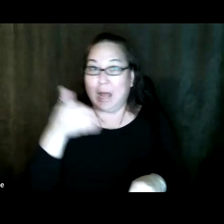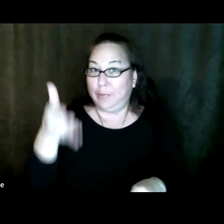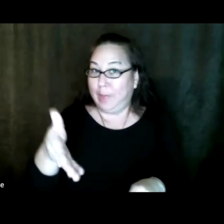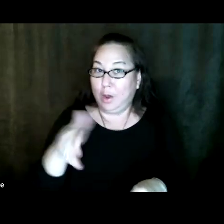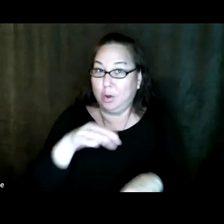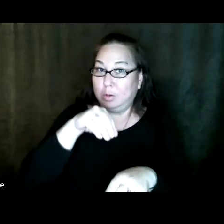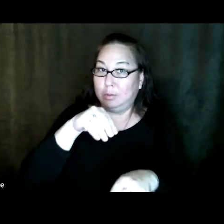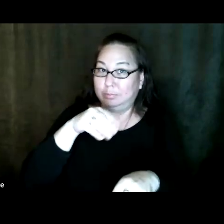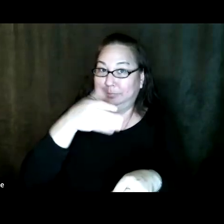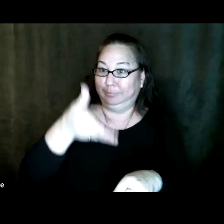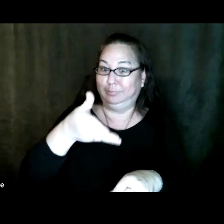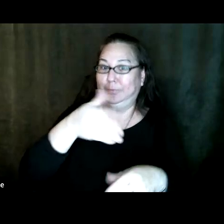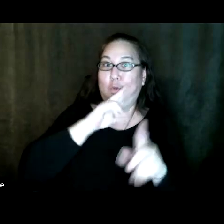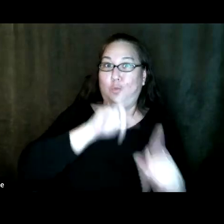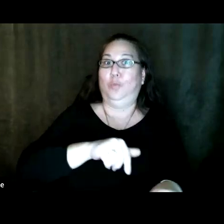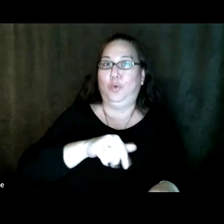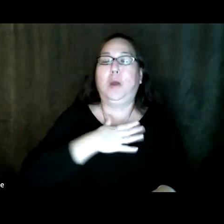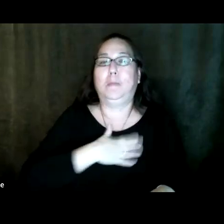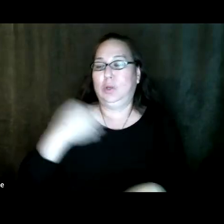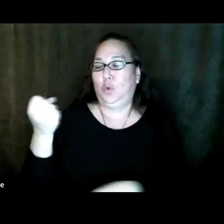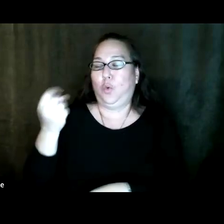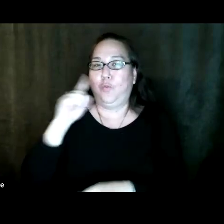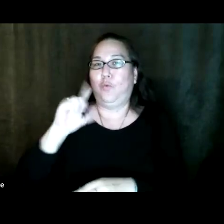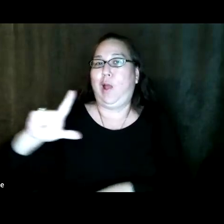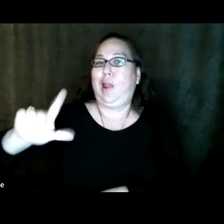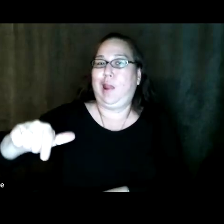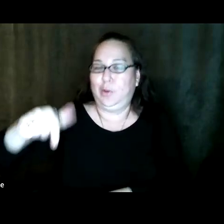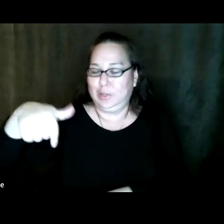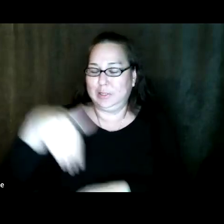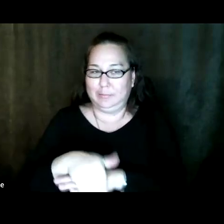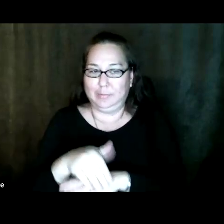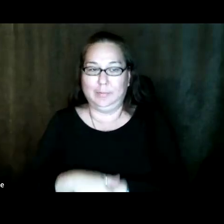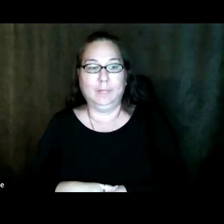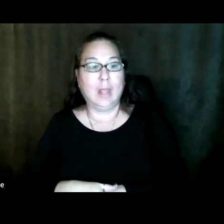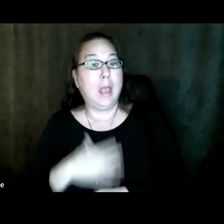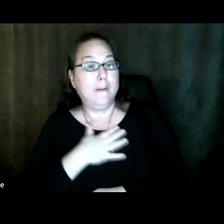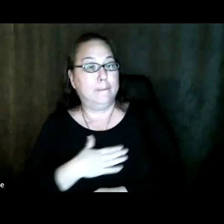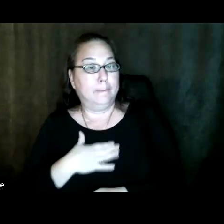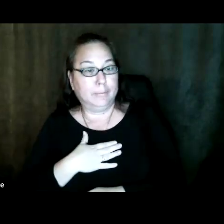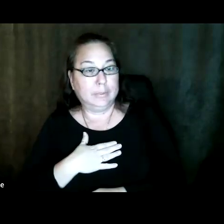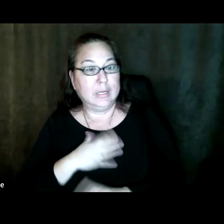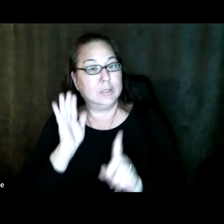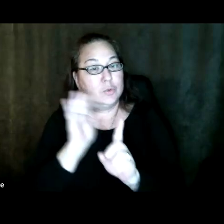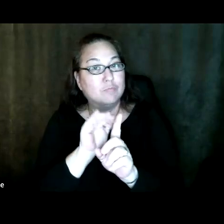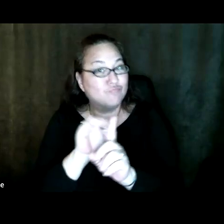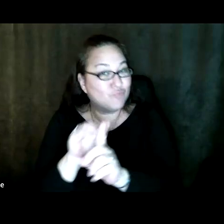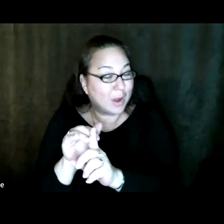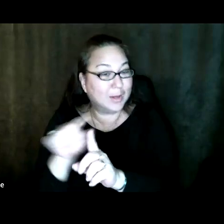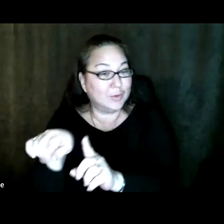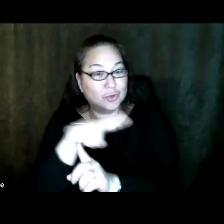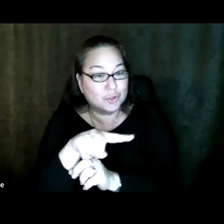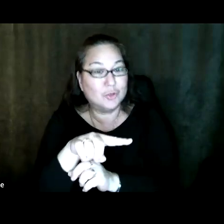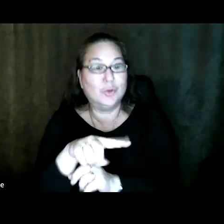I would also like to remind BPS staff to be brief in your responses, and please speak at a slower pace to assist